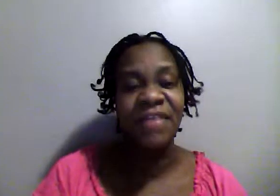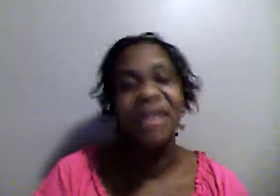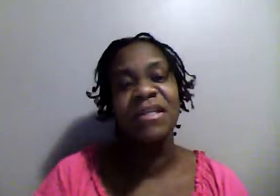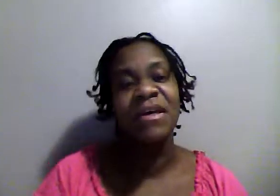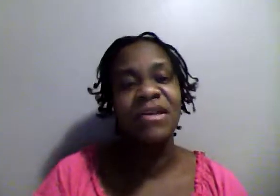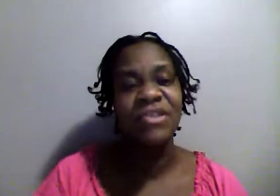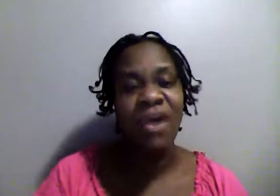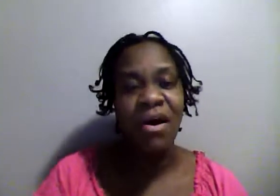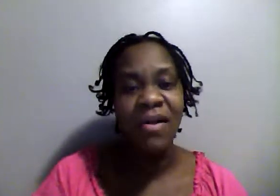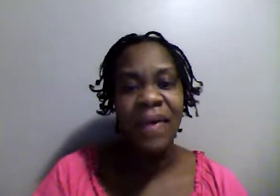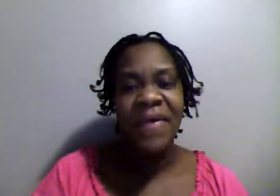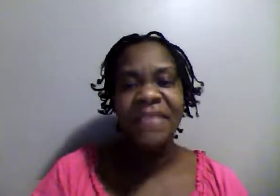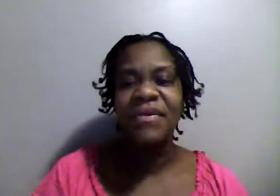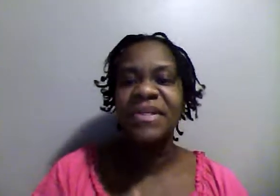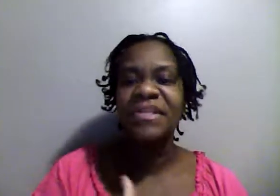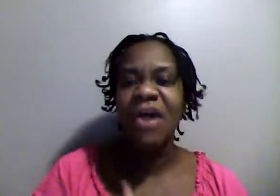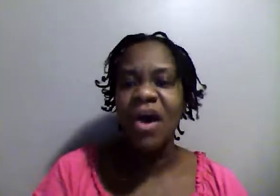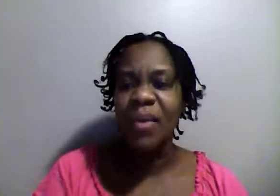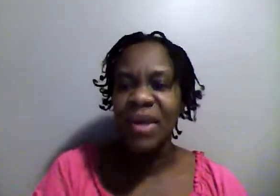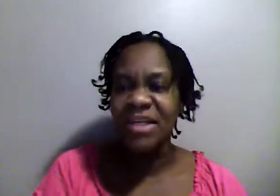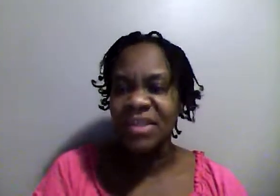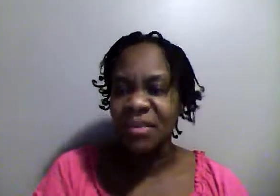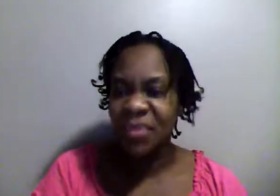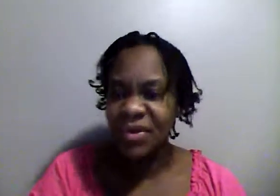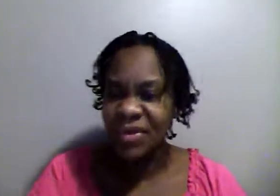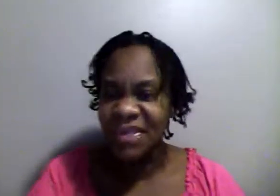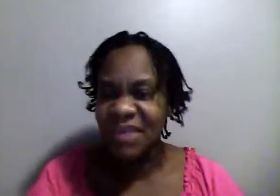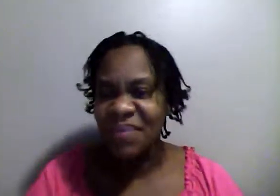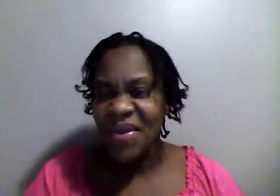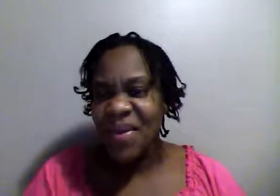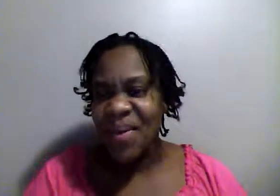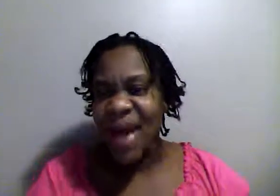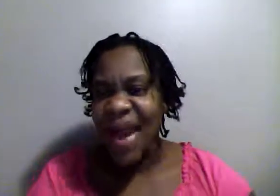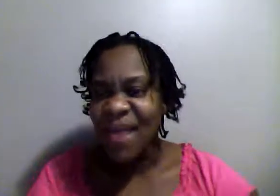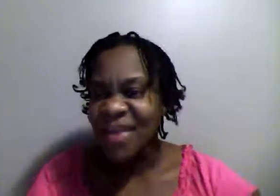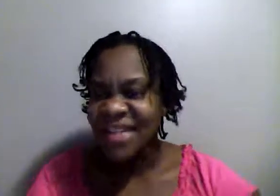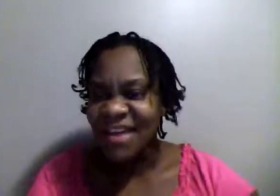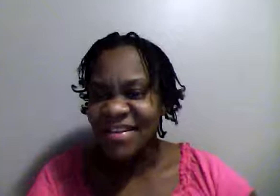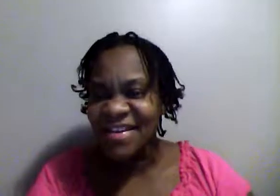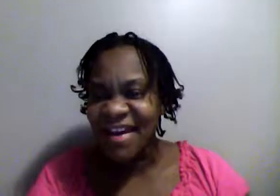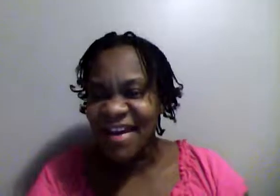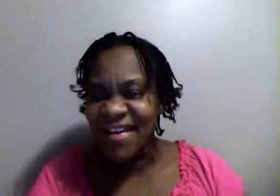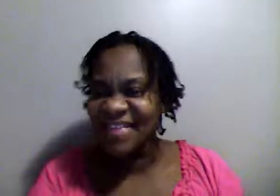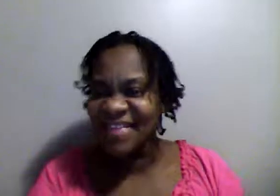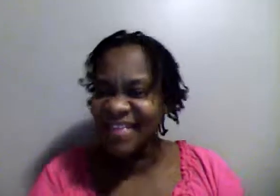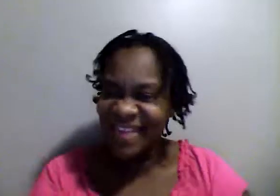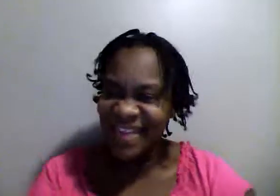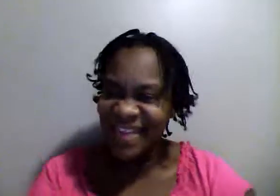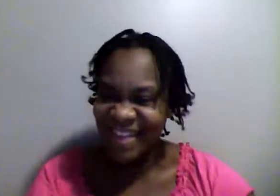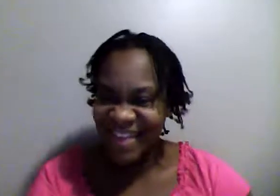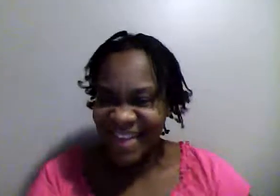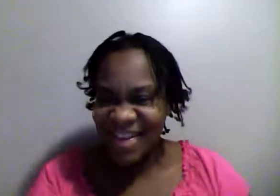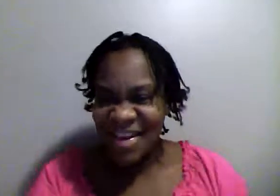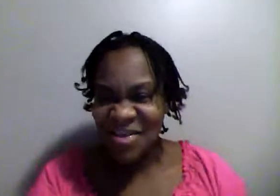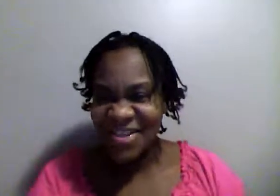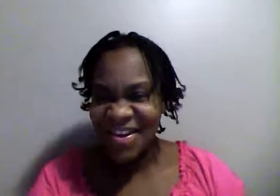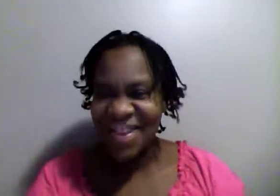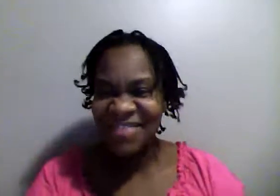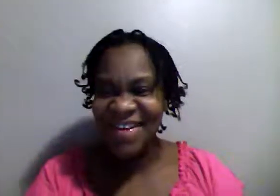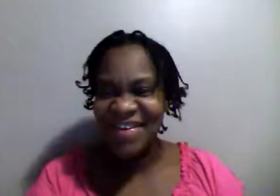feet tall. So it is always producing. Oh, hi, West London Gardener. How is your evening